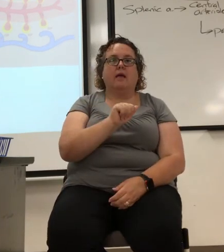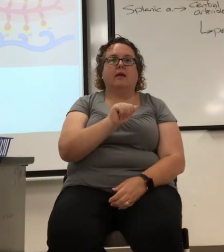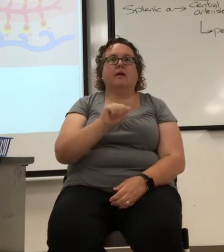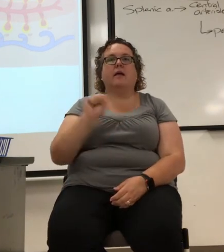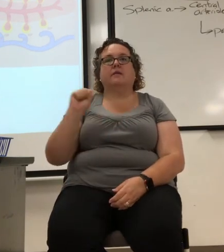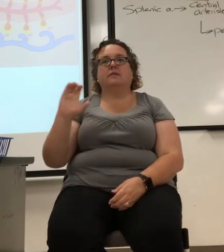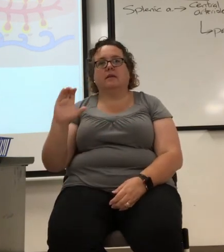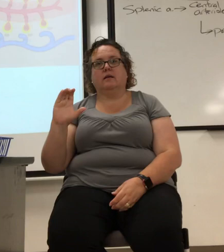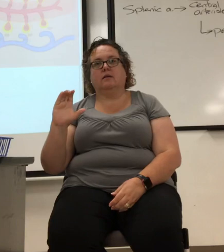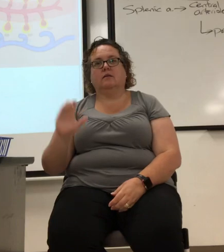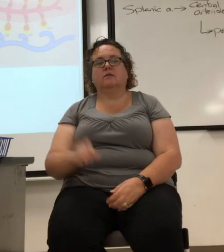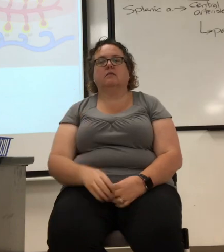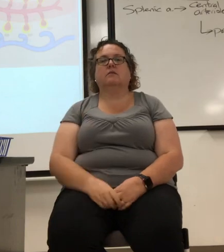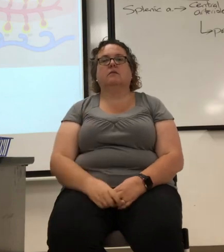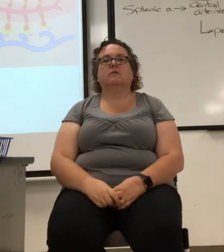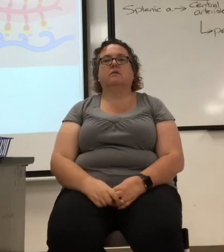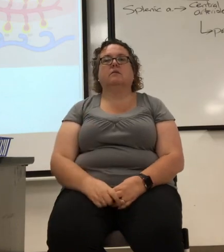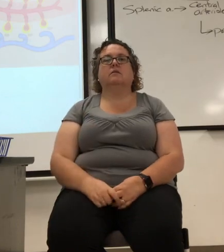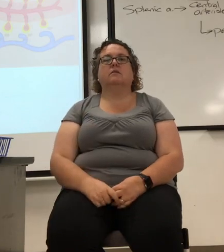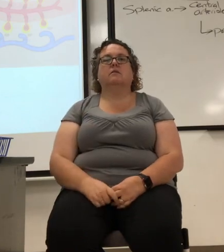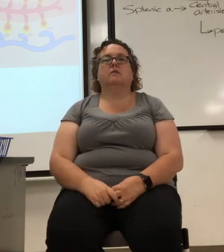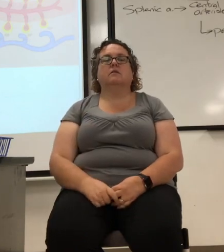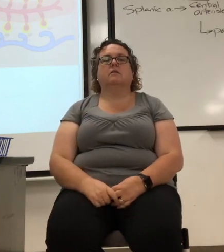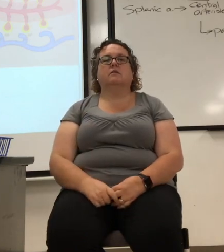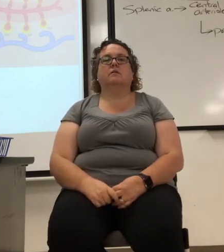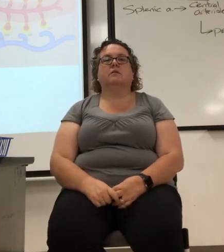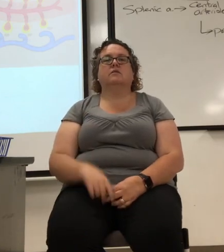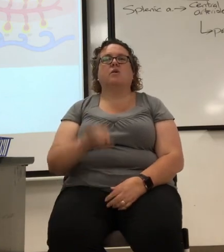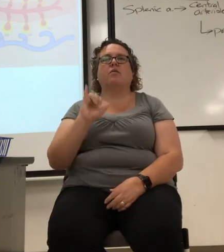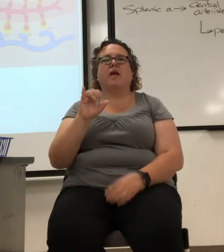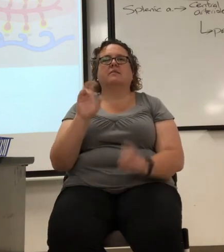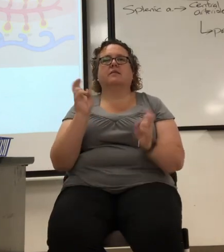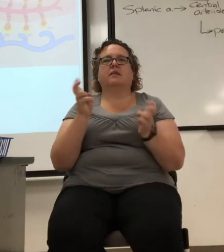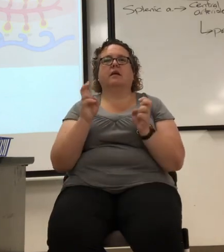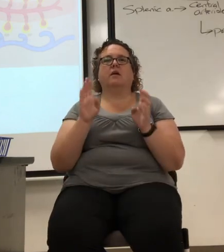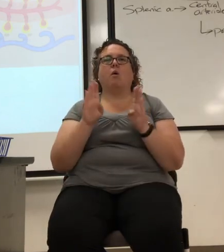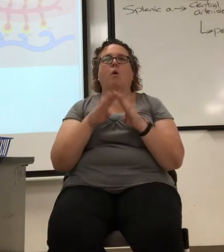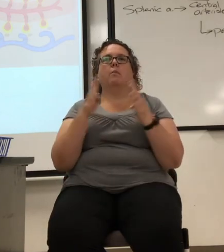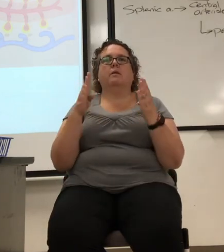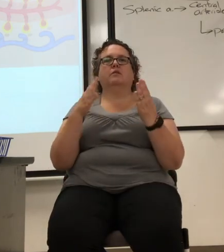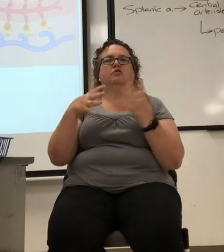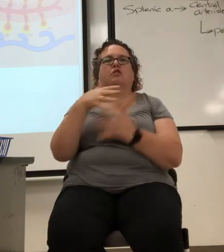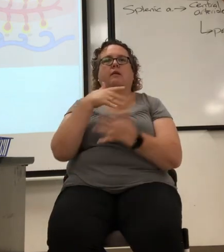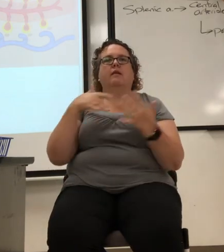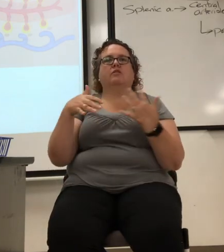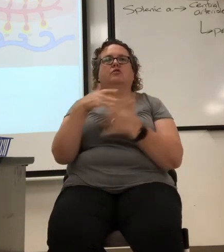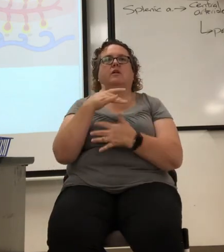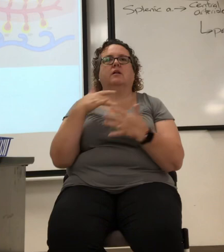PASC. So this is the open circulation I was talking about.